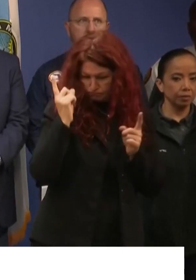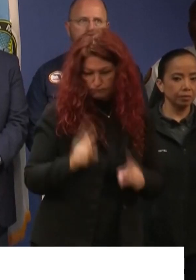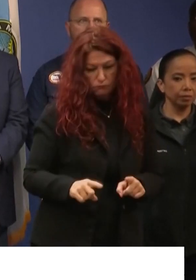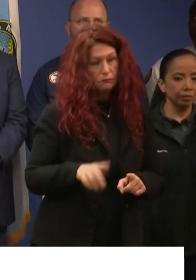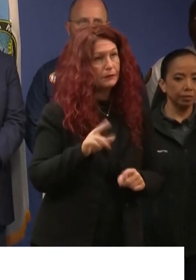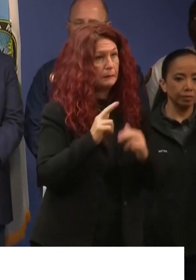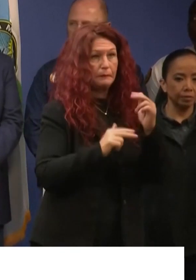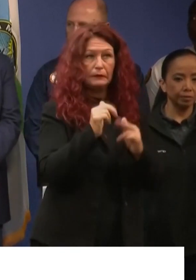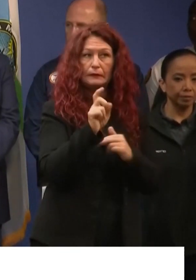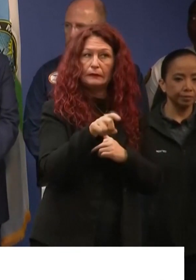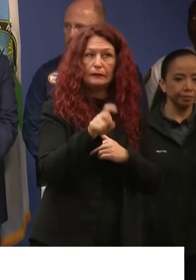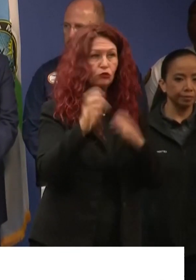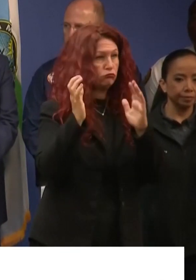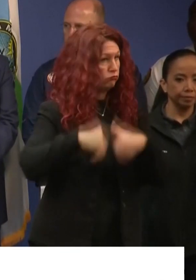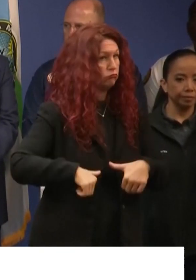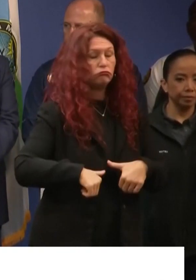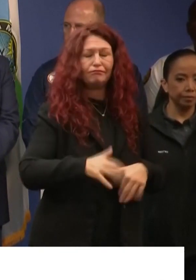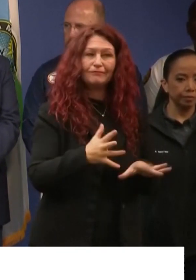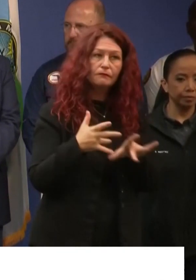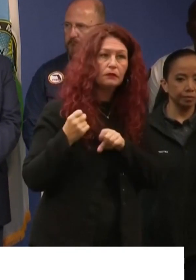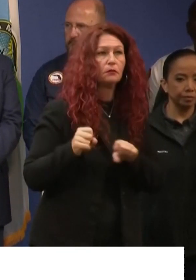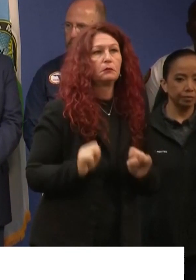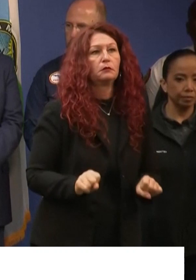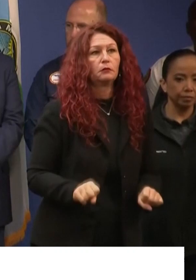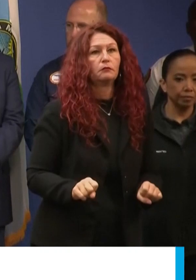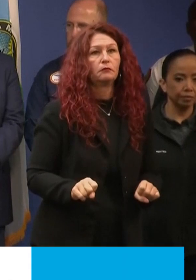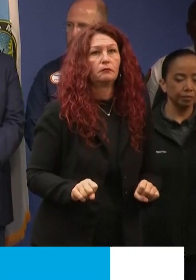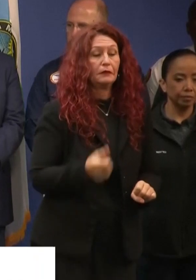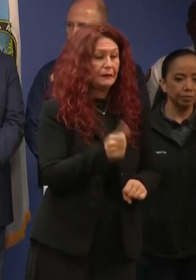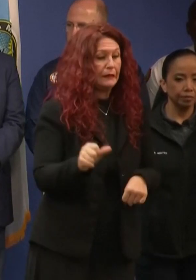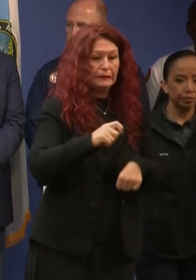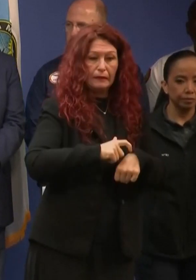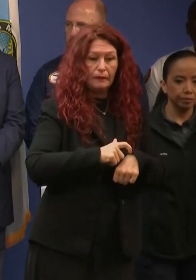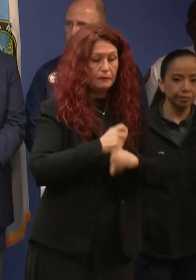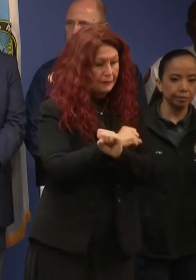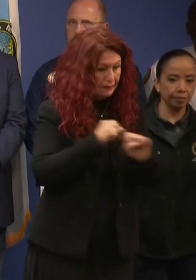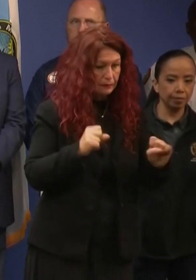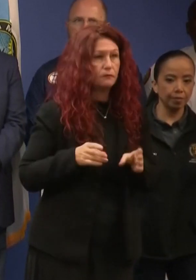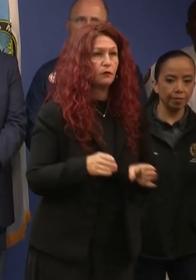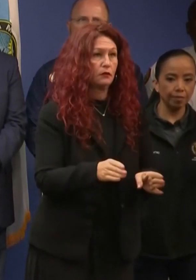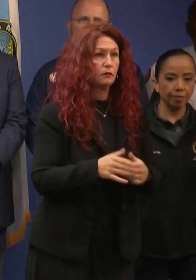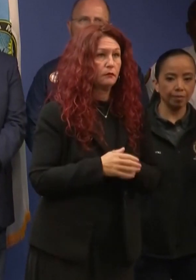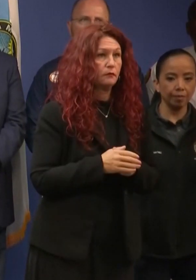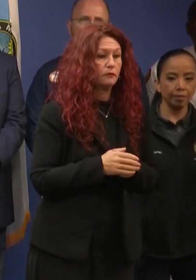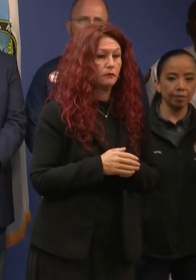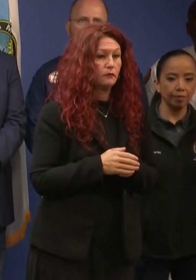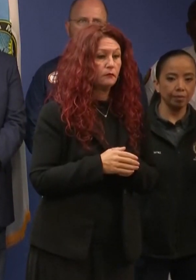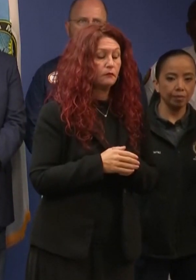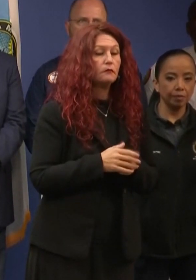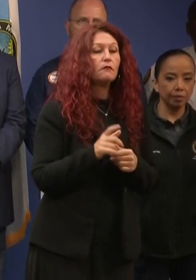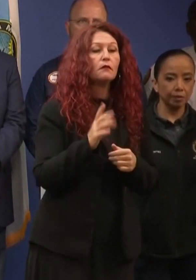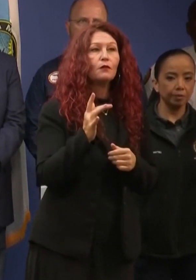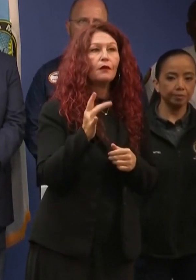down as soon as possible, no matter what time that occurs, and as safely as possible. Bringing down this building in a